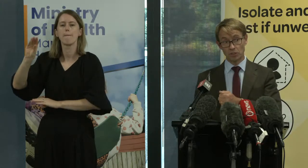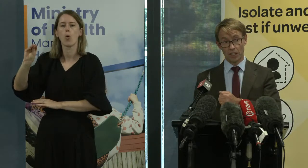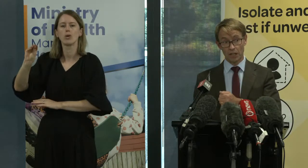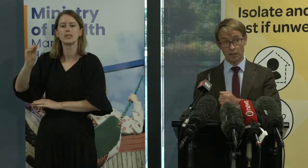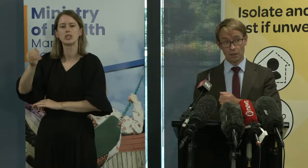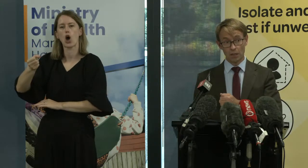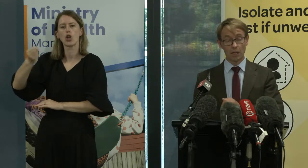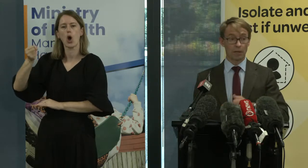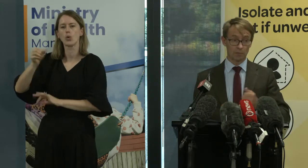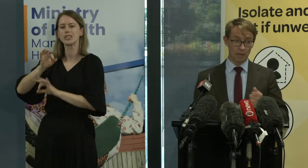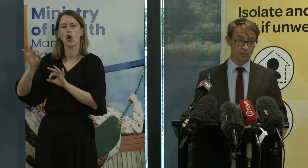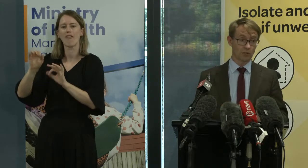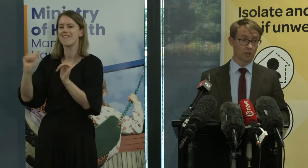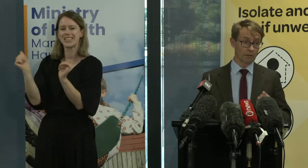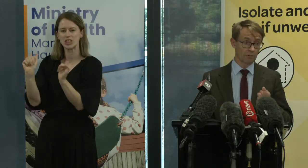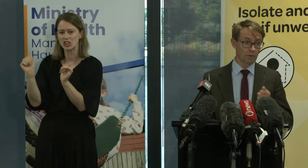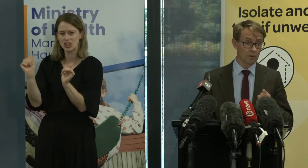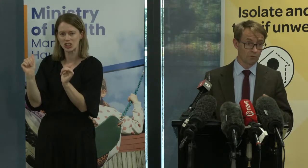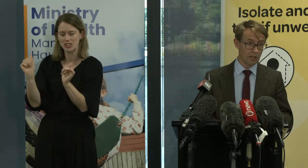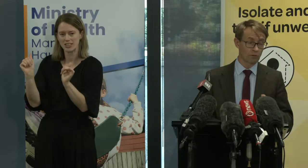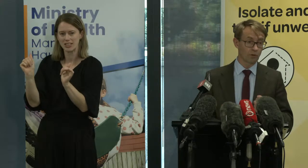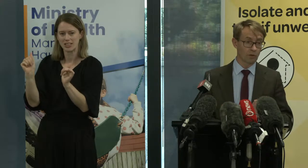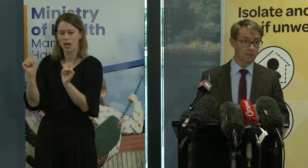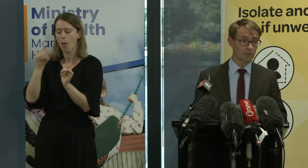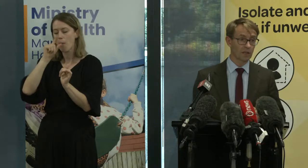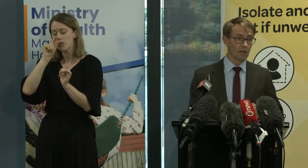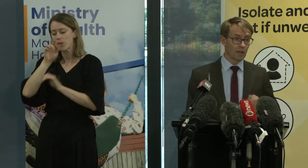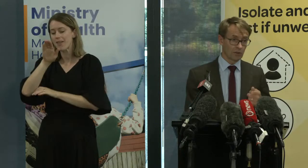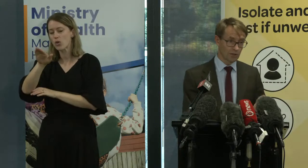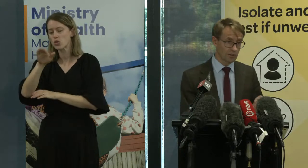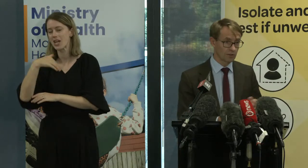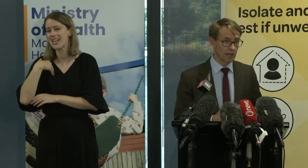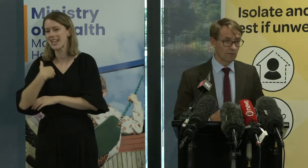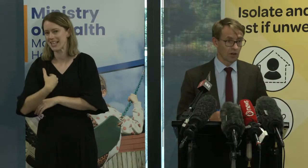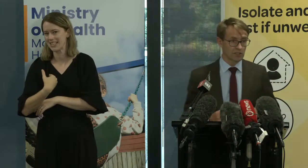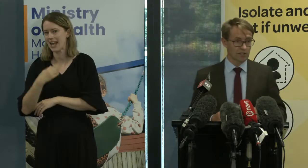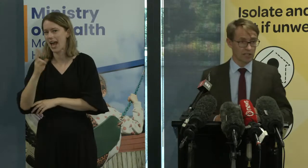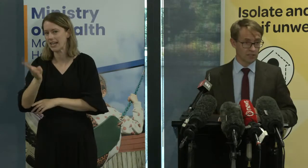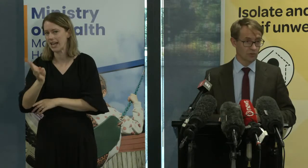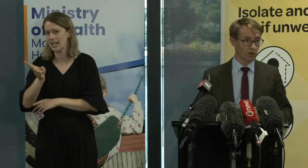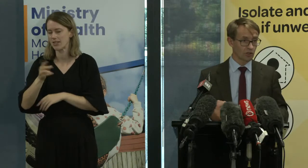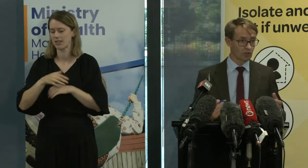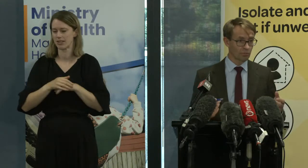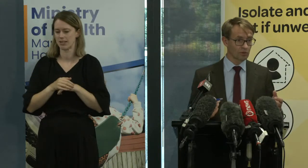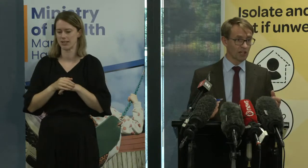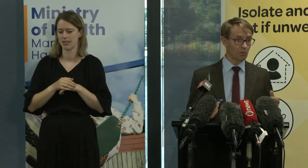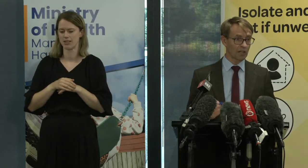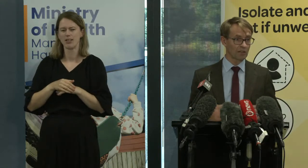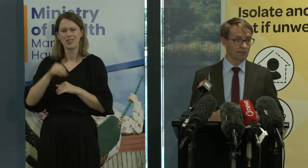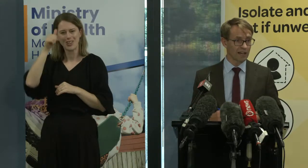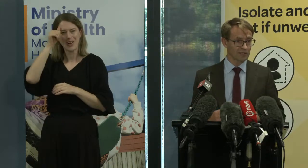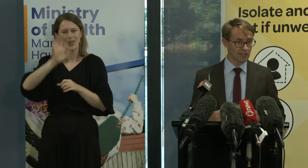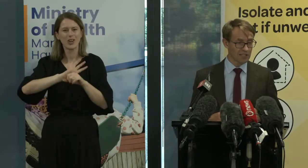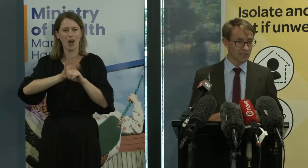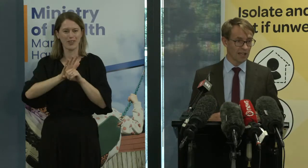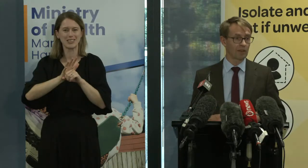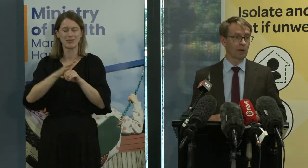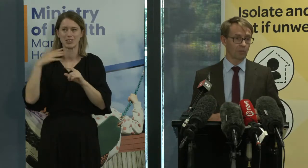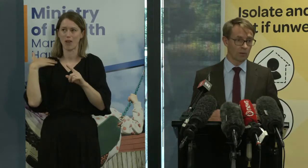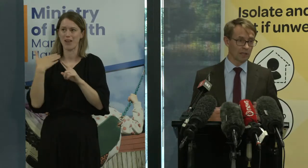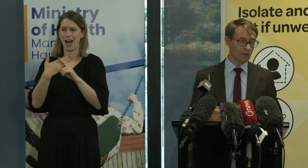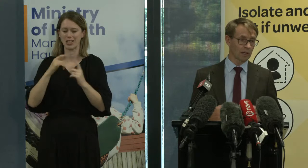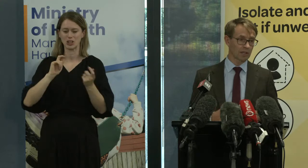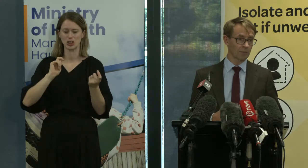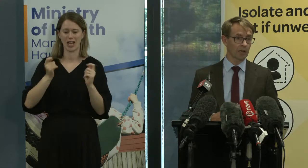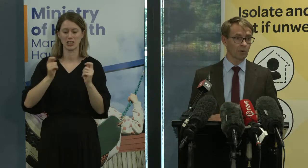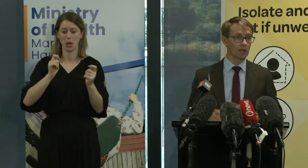requiring people to scan, but it may still have value for us. This virus has thrown curveballs our way to date, and there